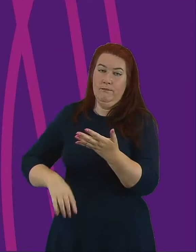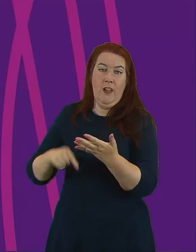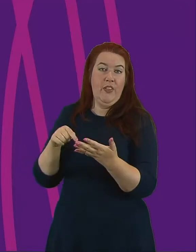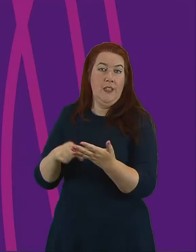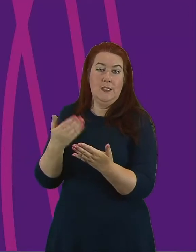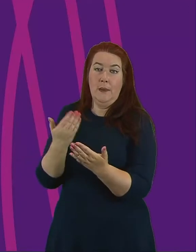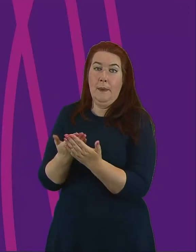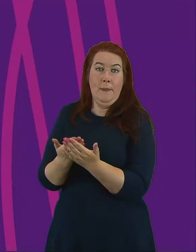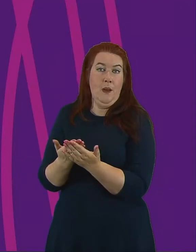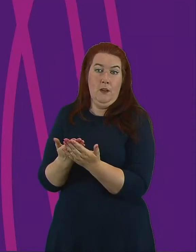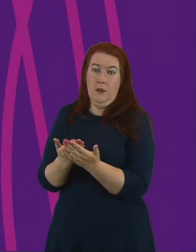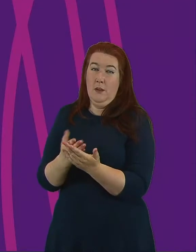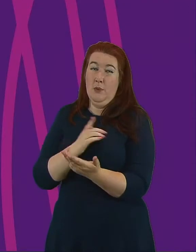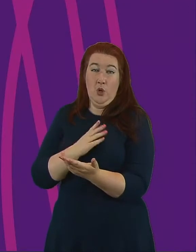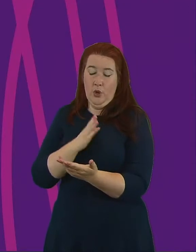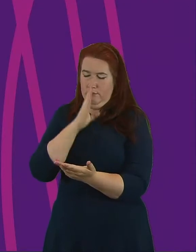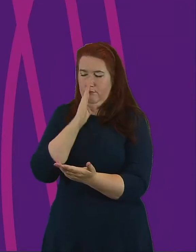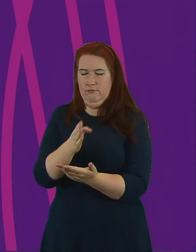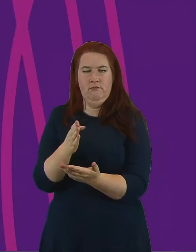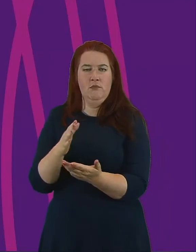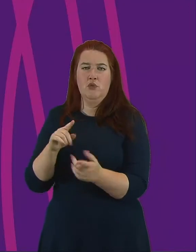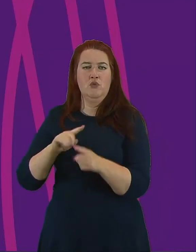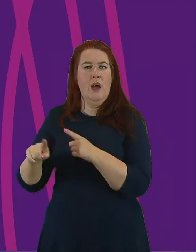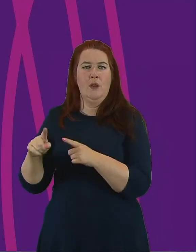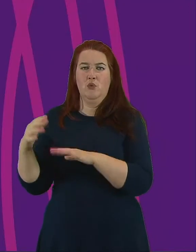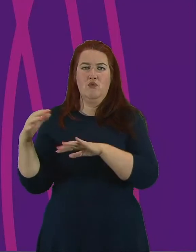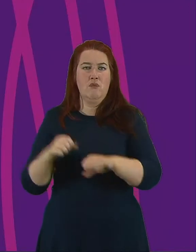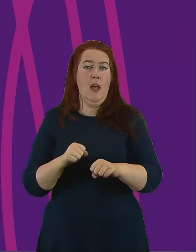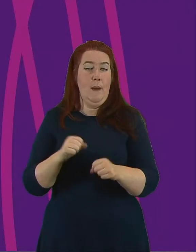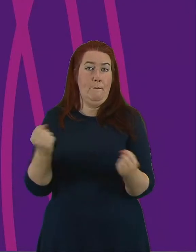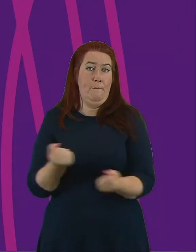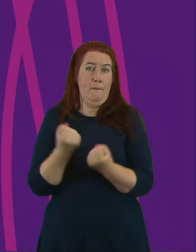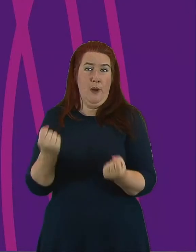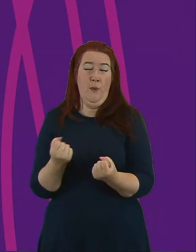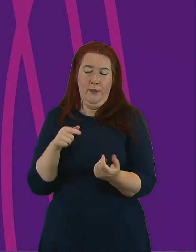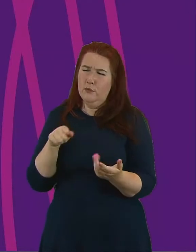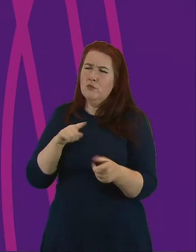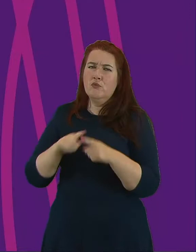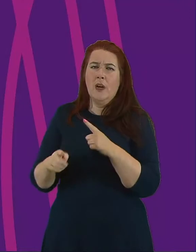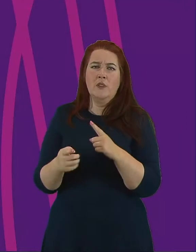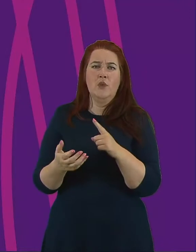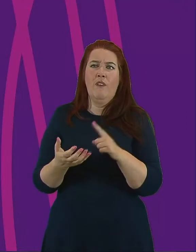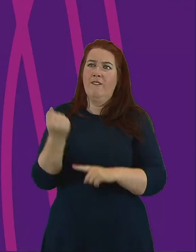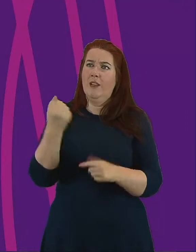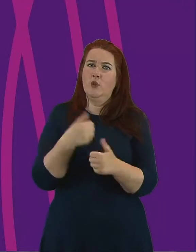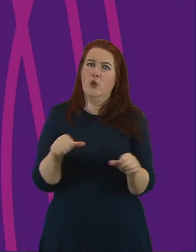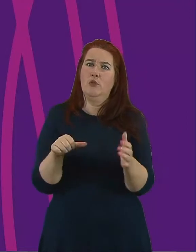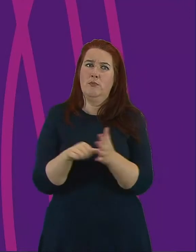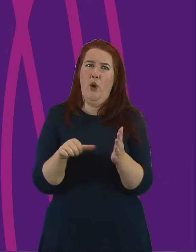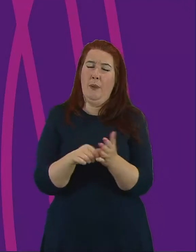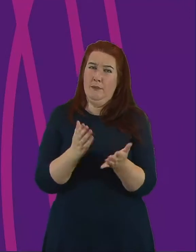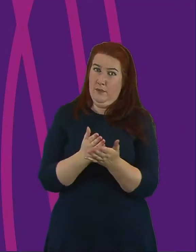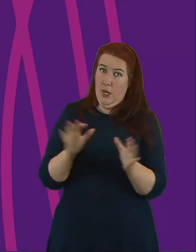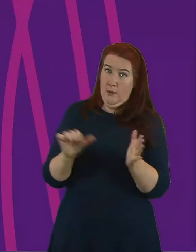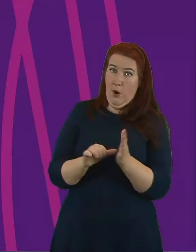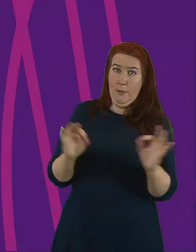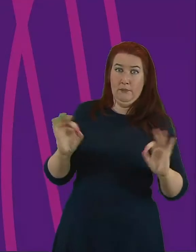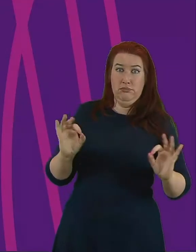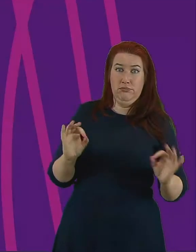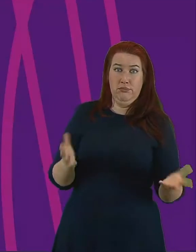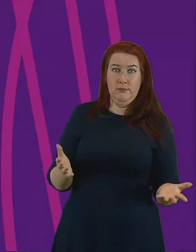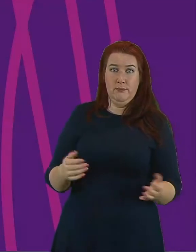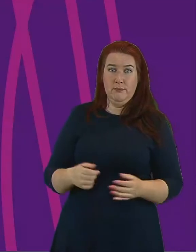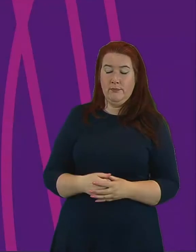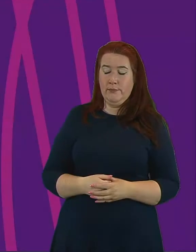a naked power grab, and it is trying to find a solution to a problem that does not exist. James Kelly, followed by Kenneth Gibson.